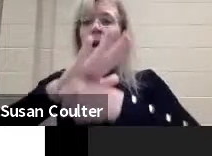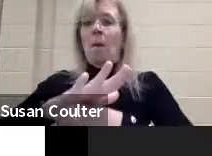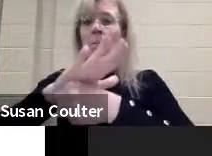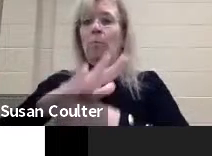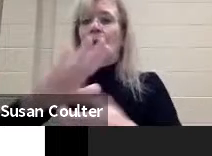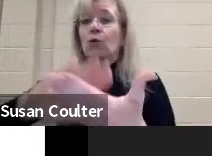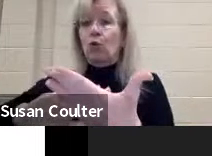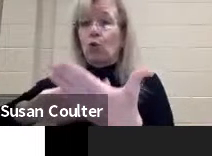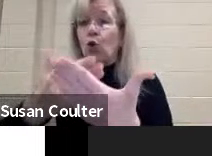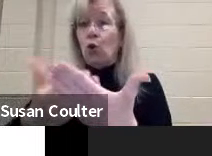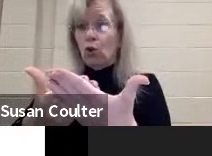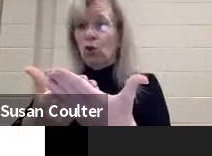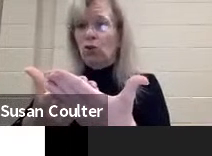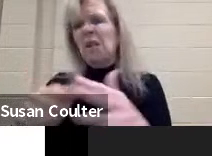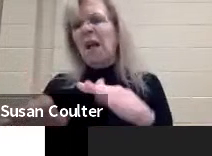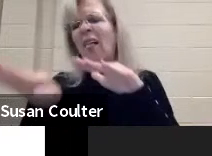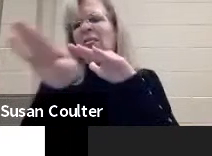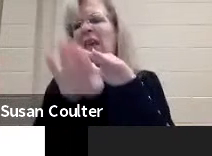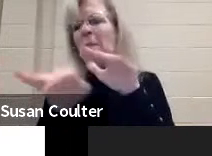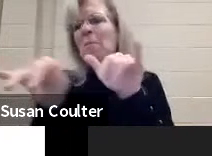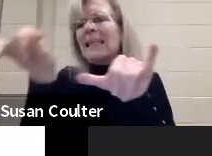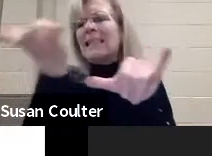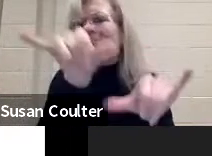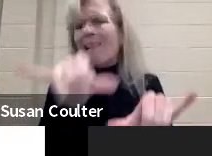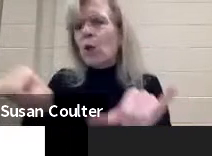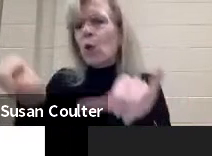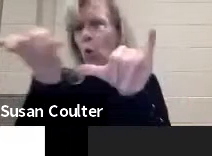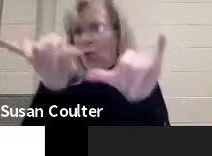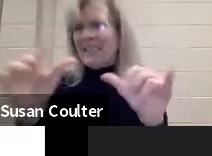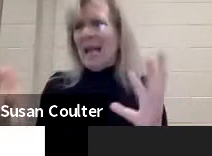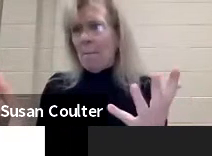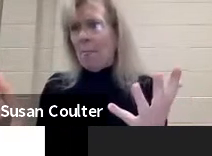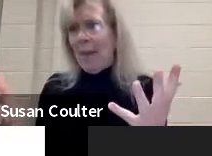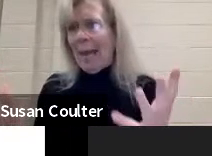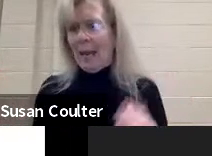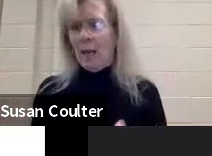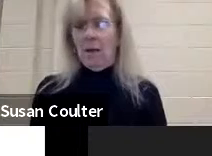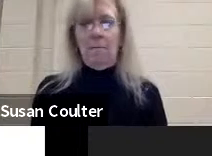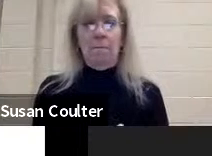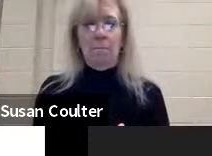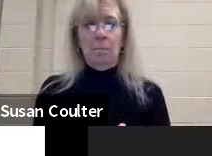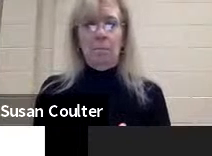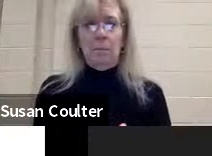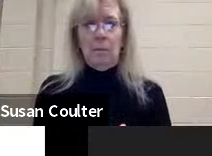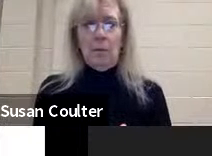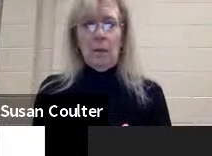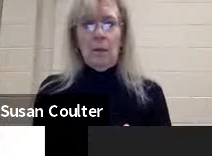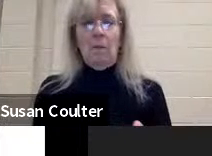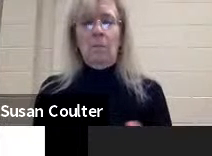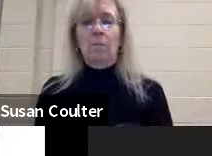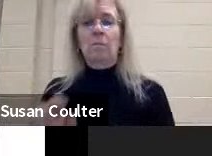electric pressure cookers. They basically do the same thing.